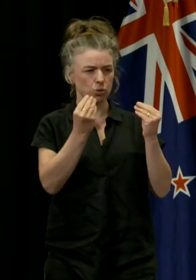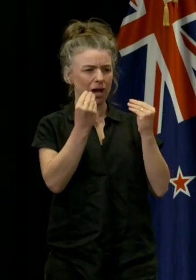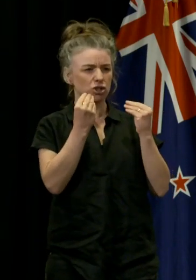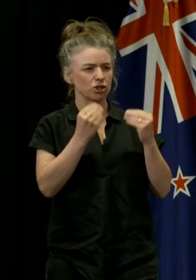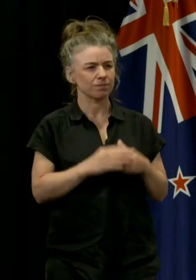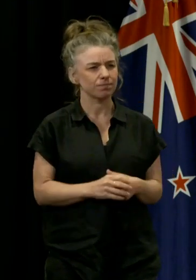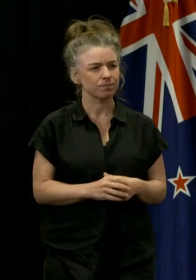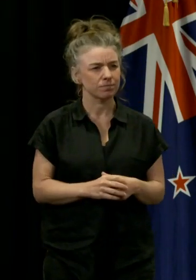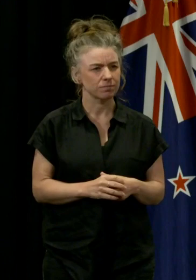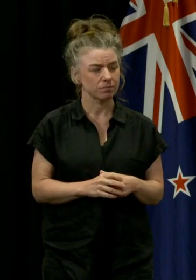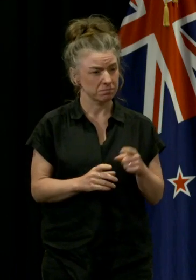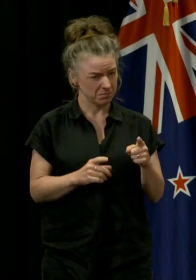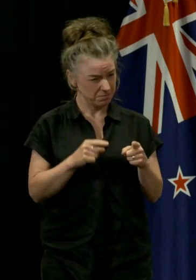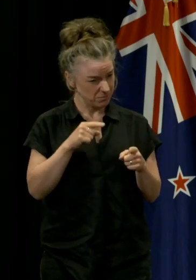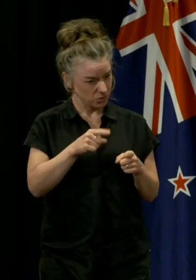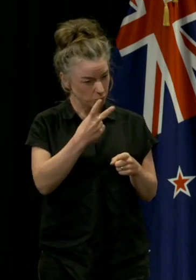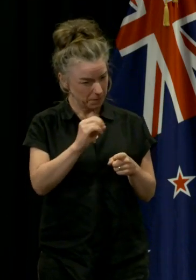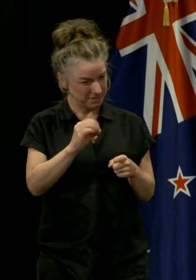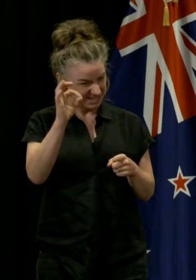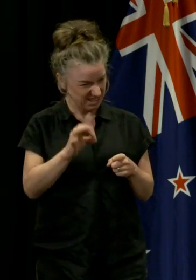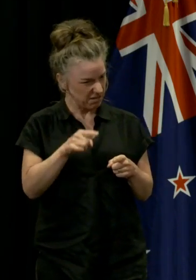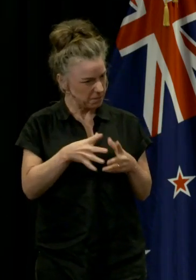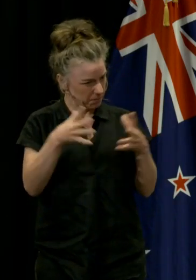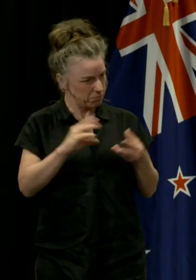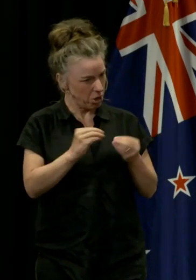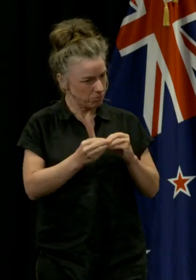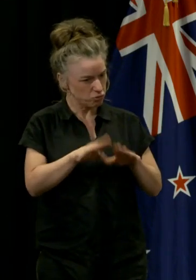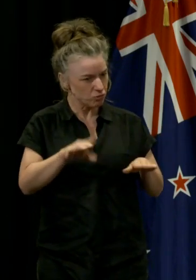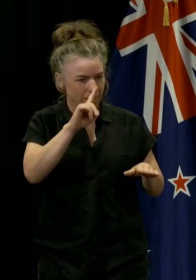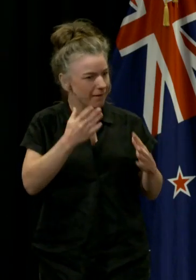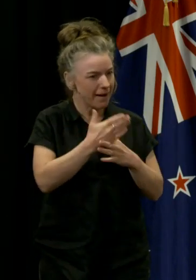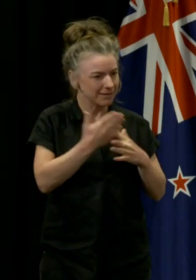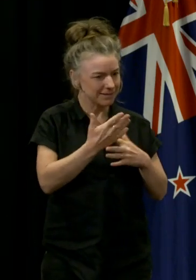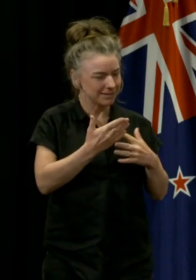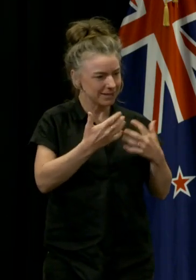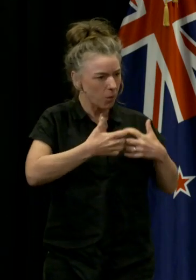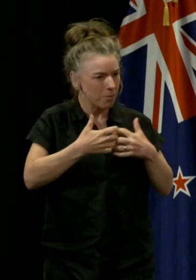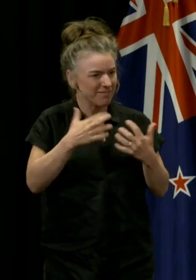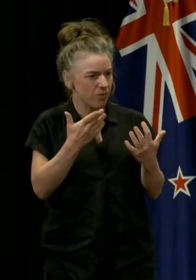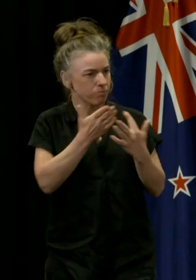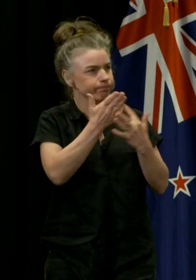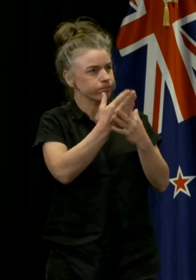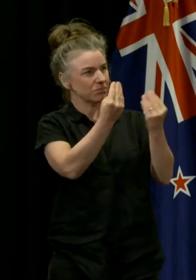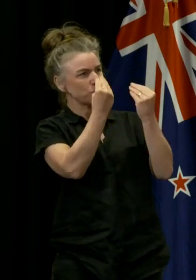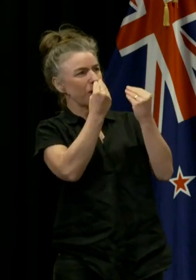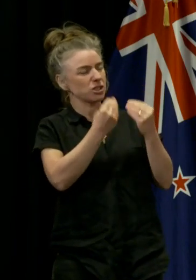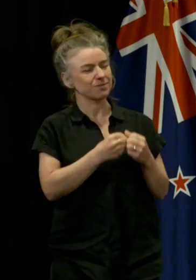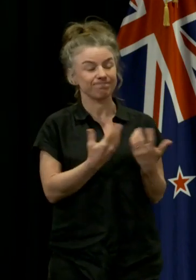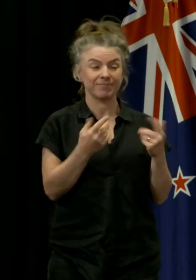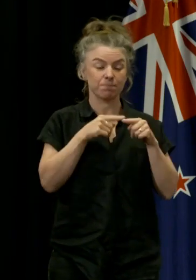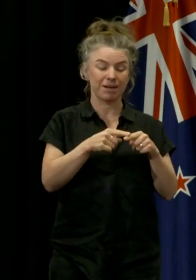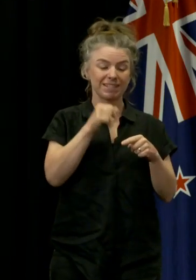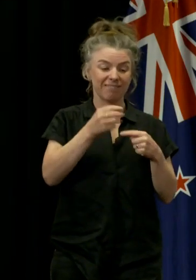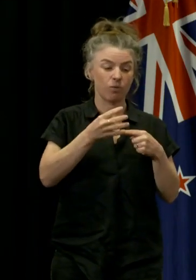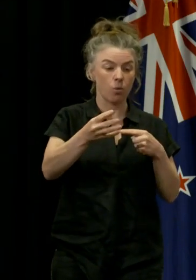problem is that equity issue? Look, that really depends how long the situation continues for. We know that a number of